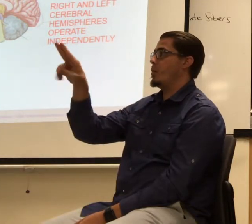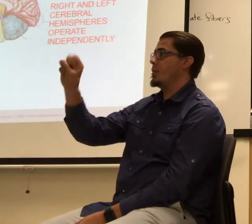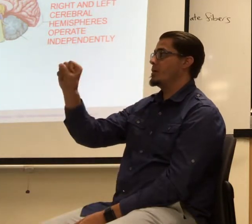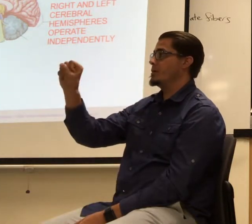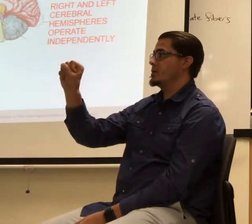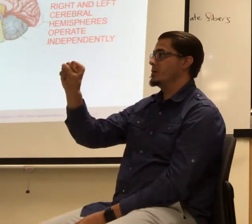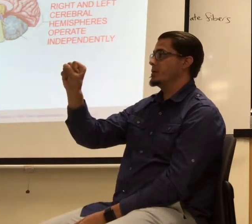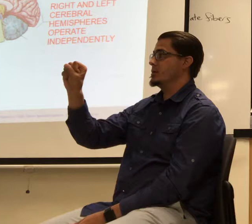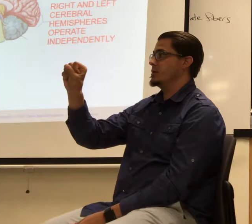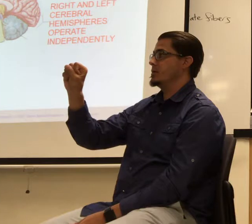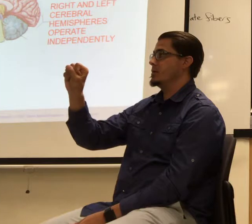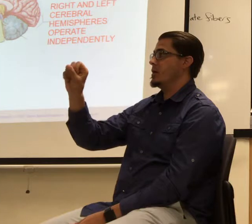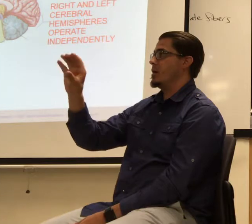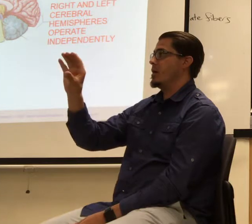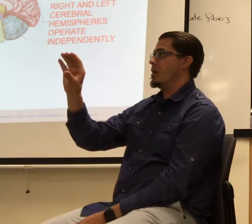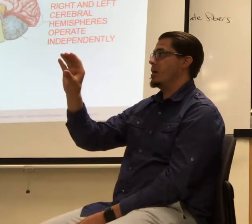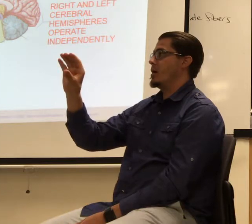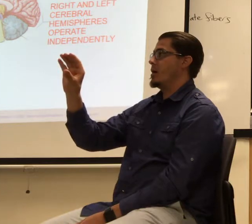is severed.